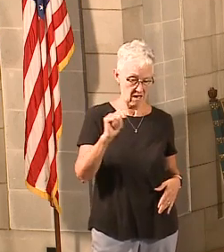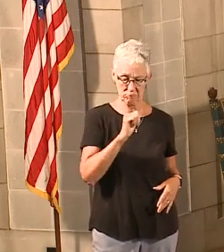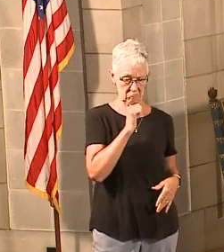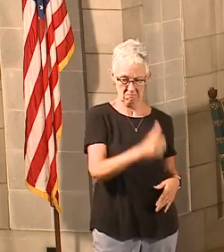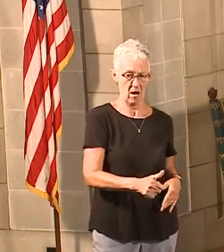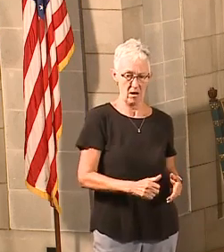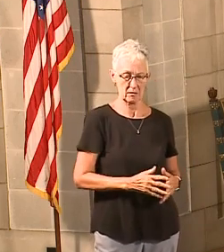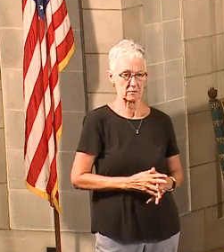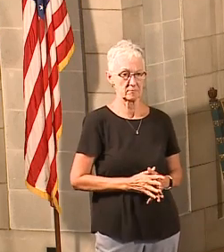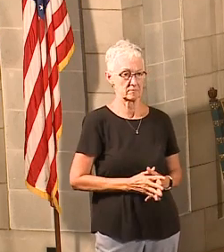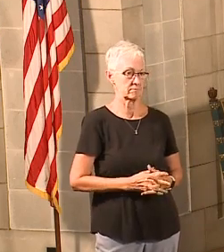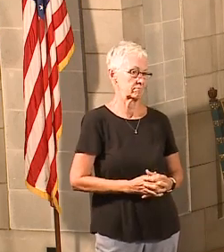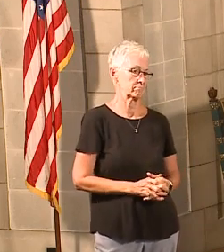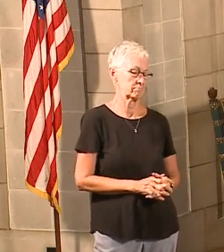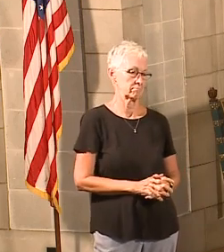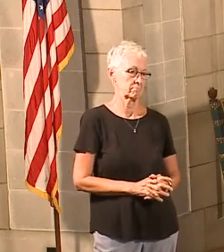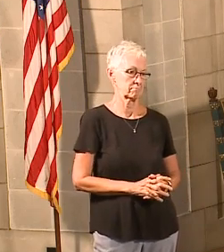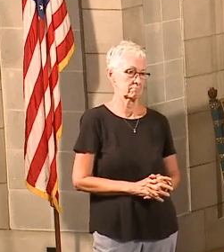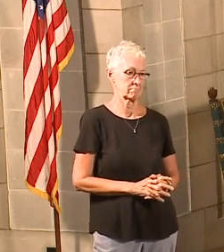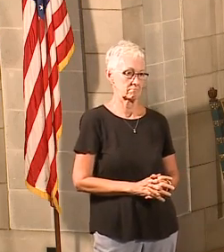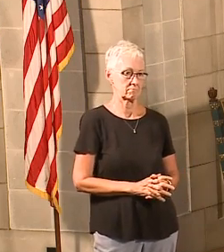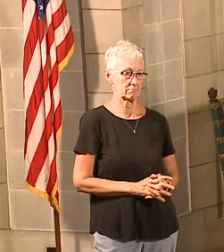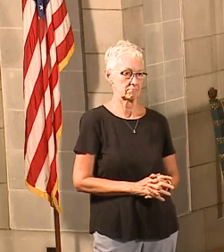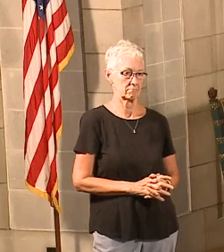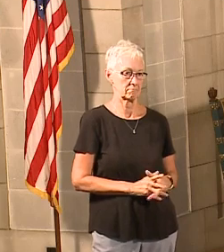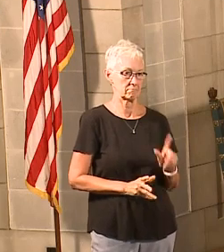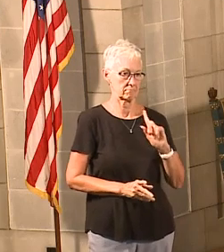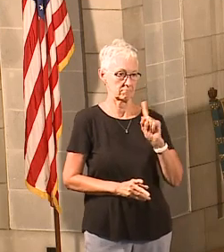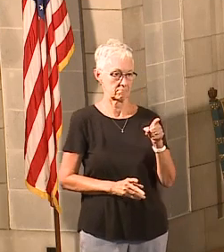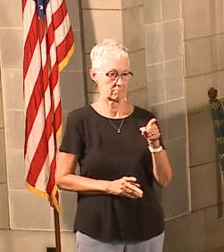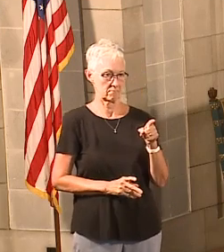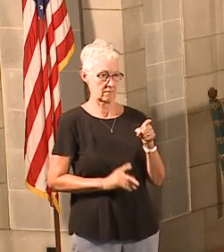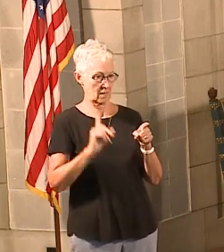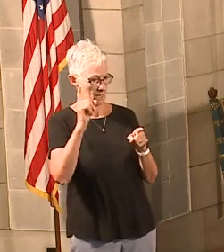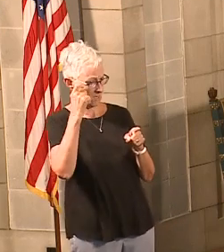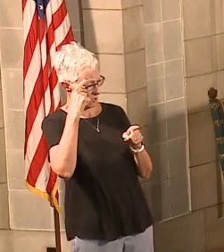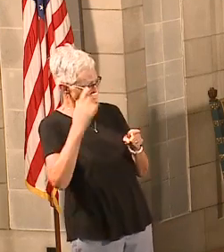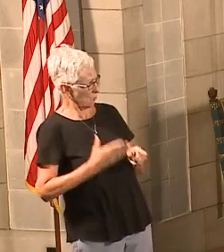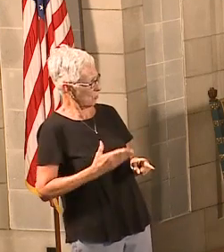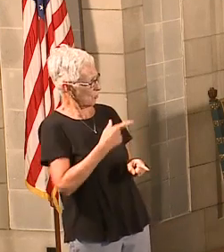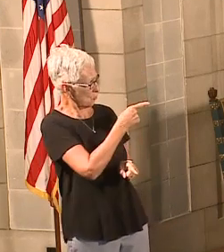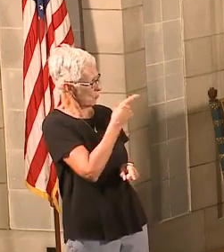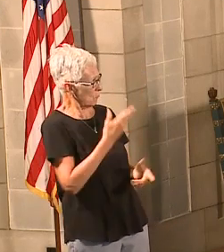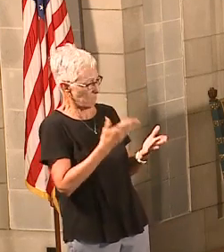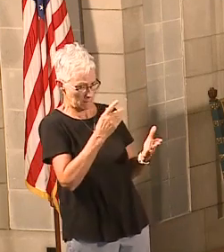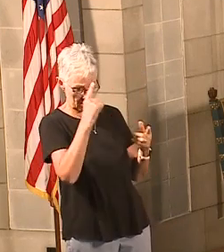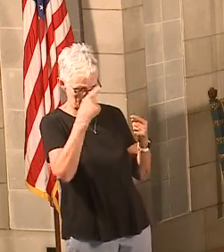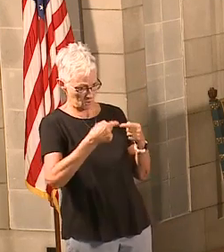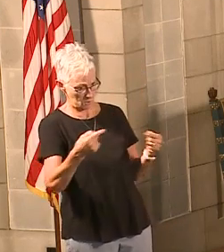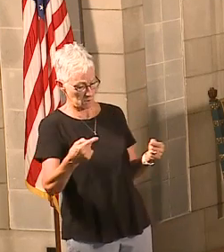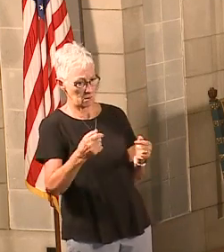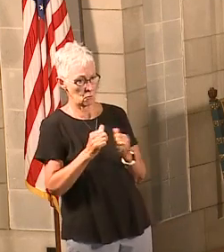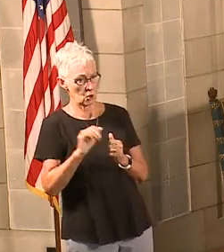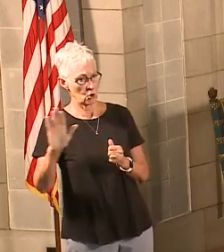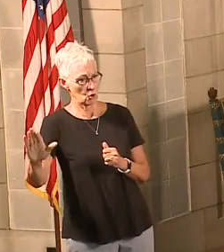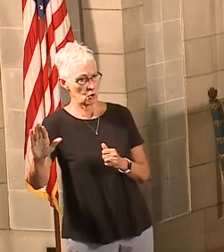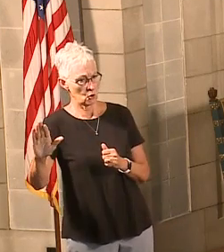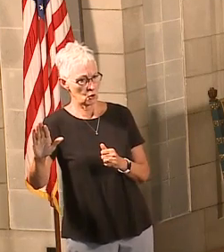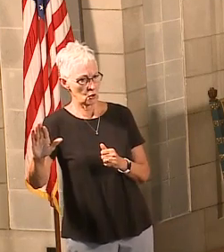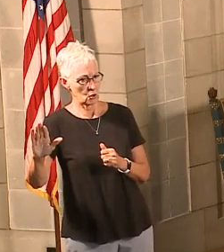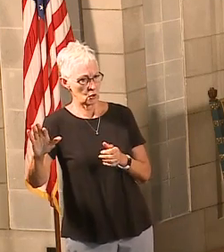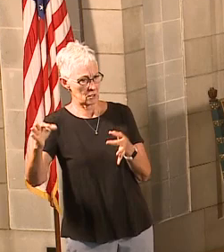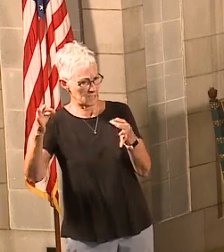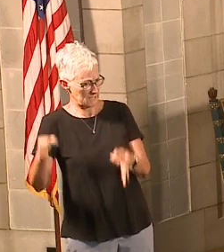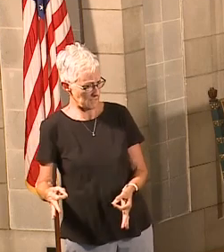Yeah, Martha. Governor, you may have disagreed with the decision, but isn't this a matter of